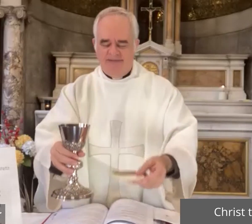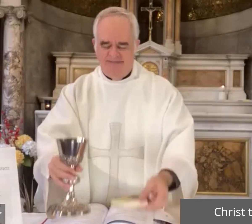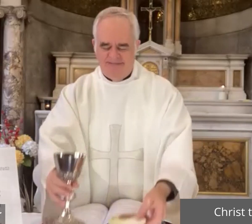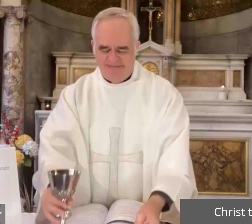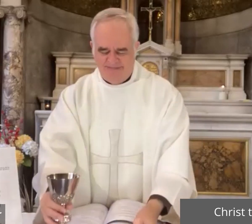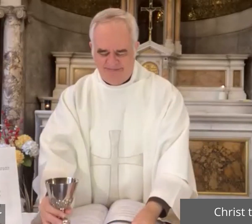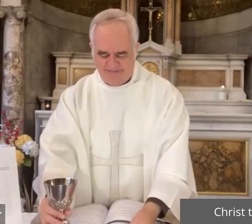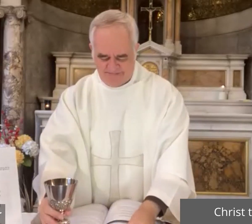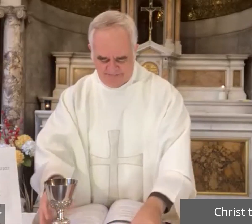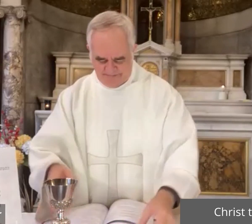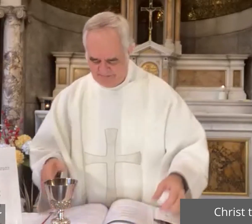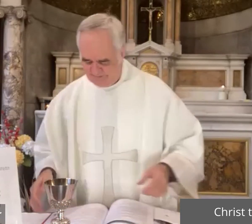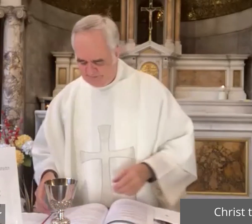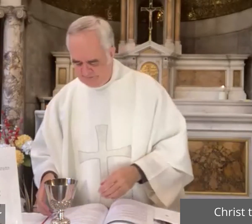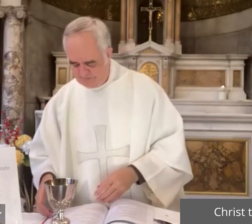Amen.